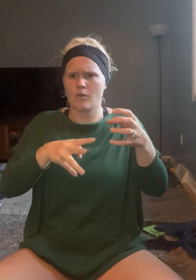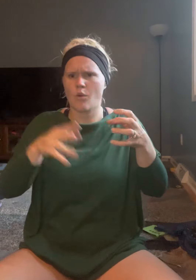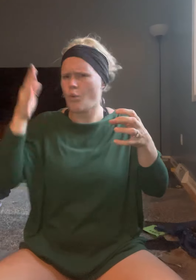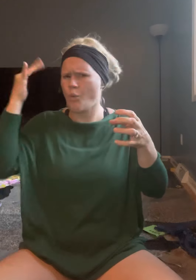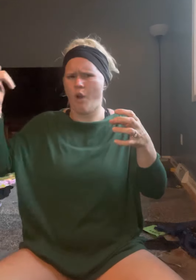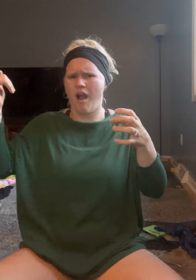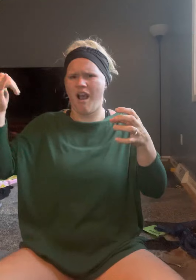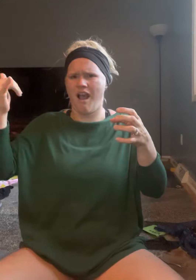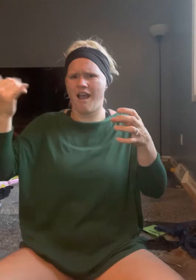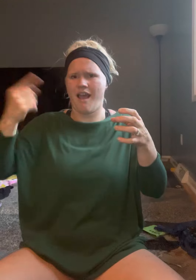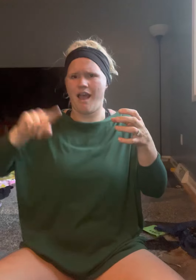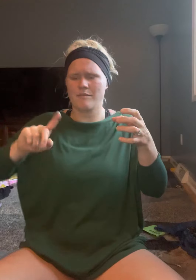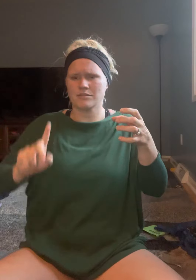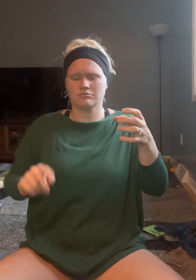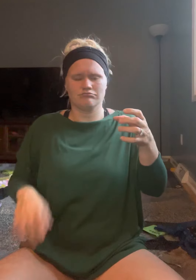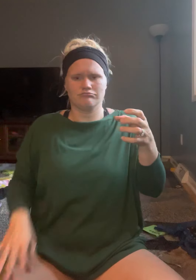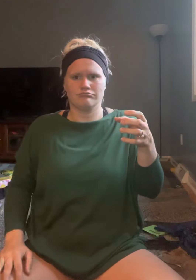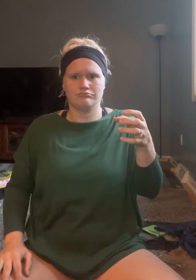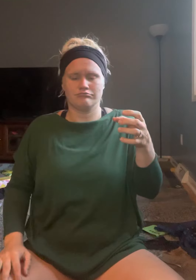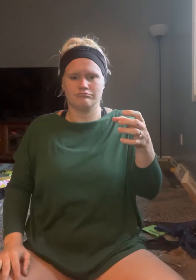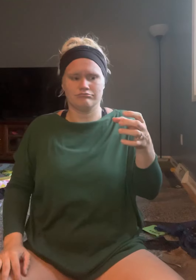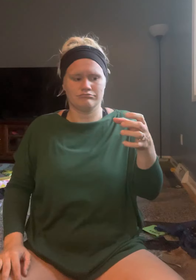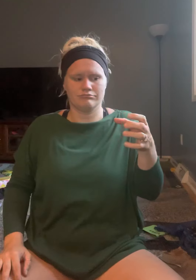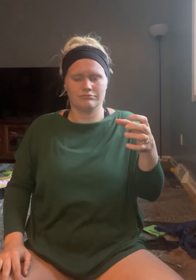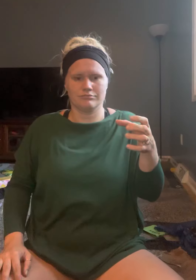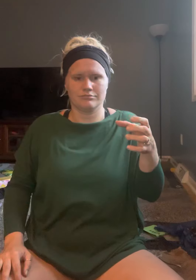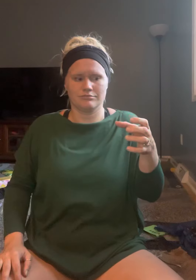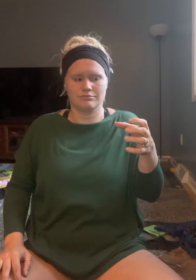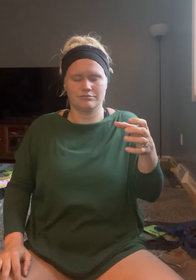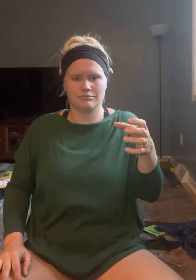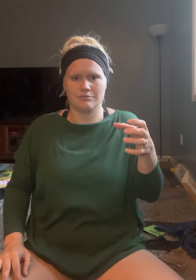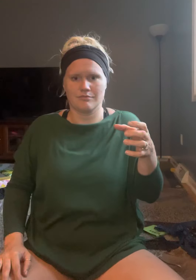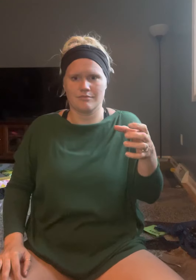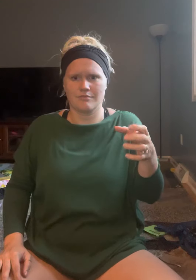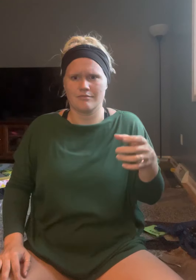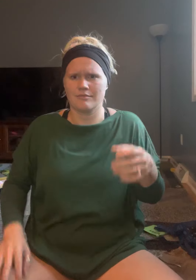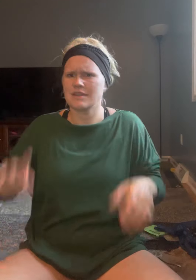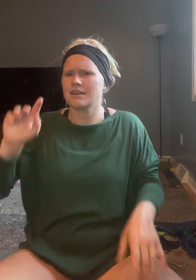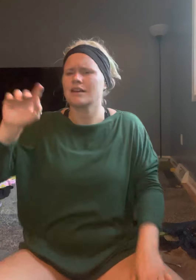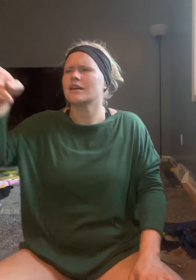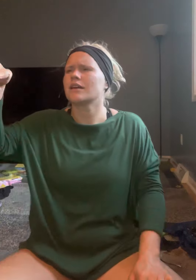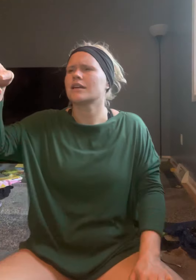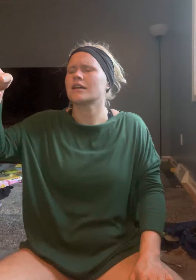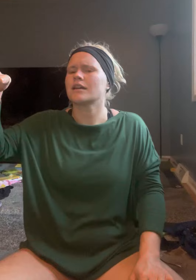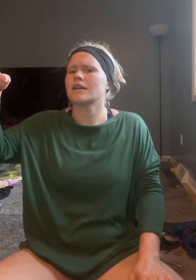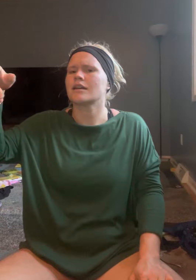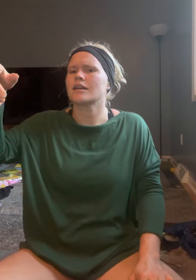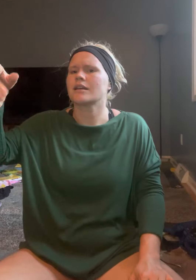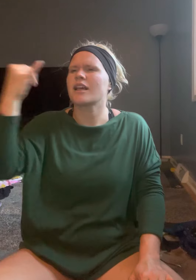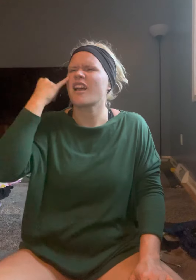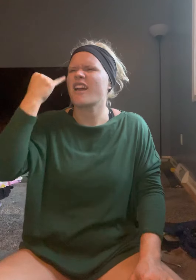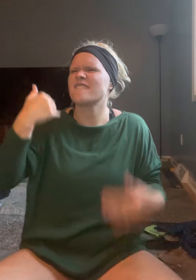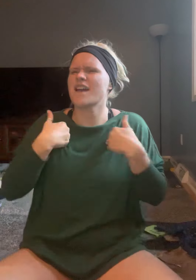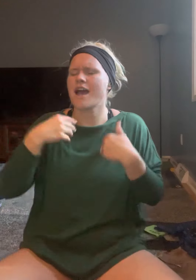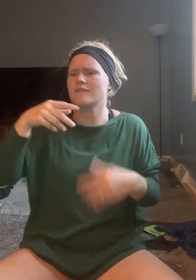This is my question I posed to you now. TJ, what do you think? If I take this Pepsi can, and right now I can pick it up and feel it, and it's got water on the outside